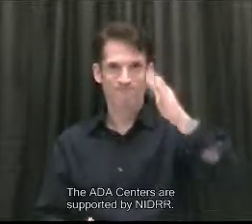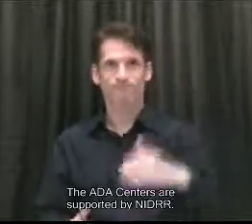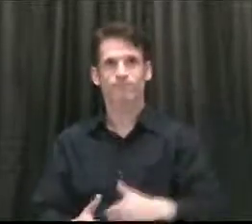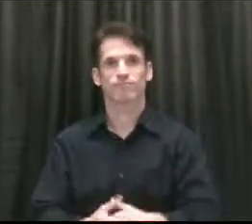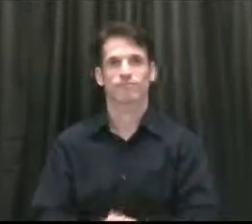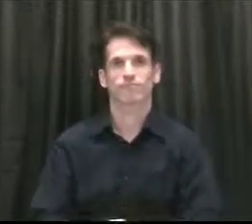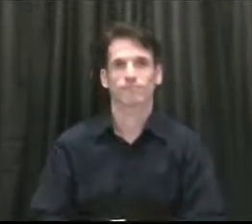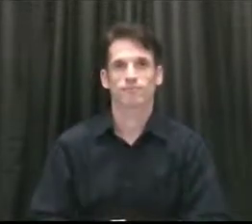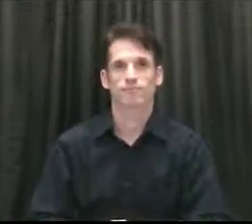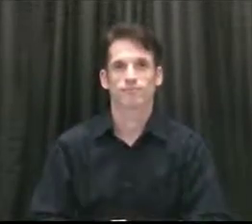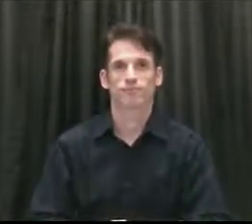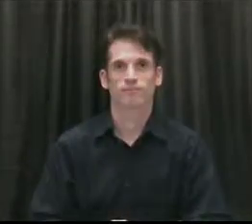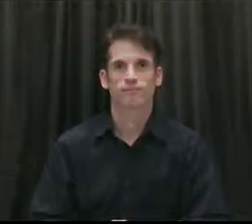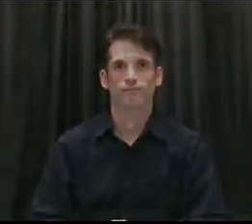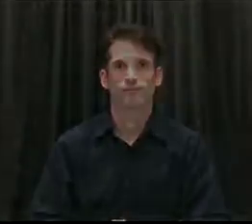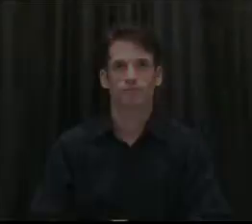Thank you.